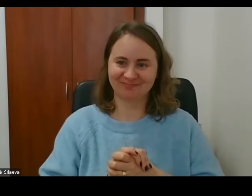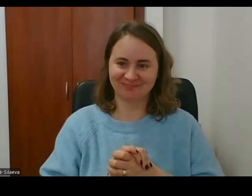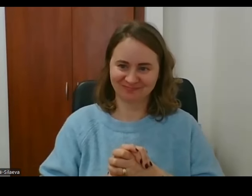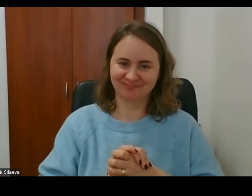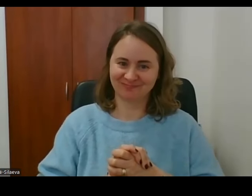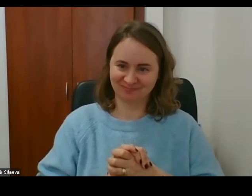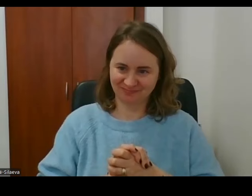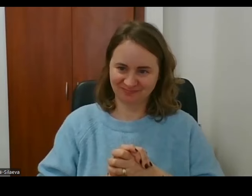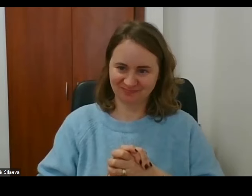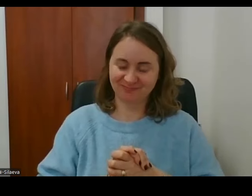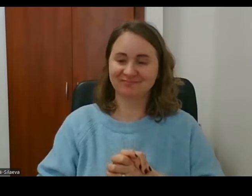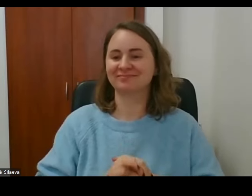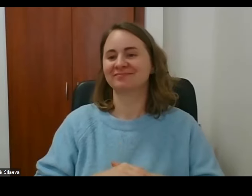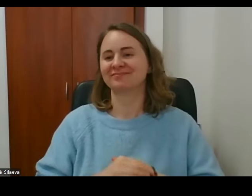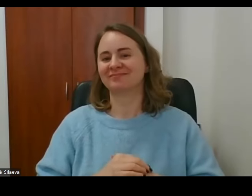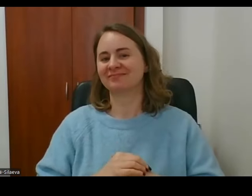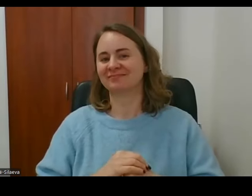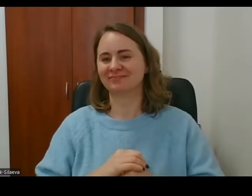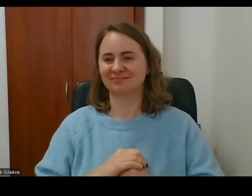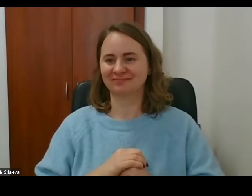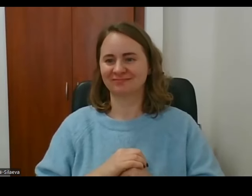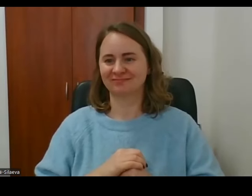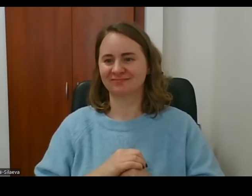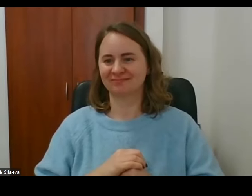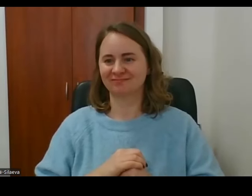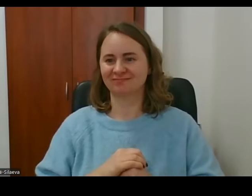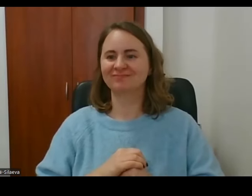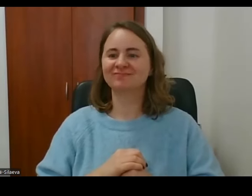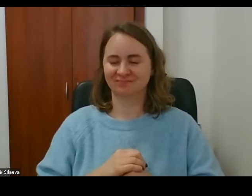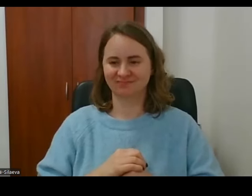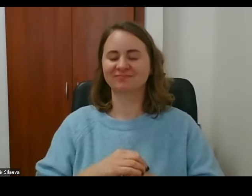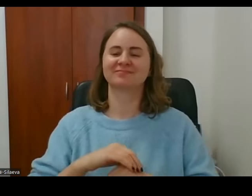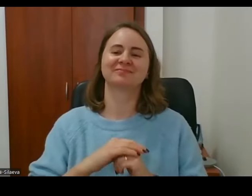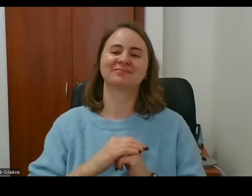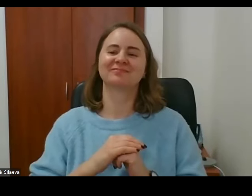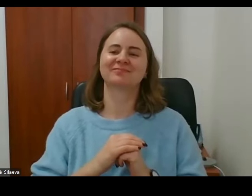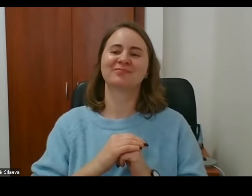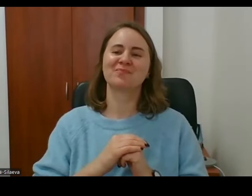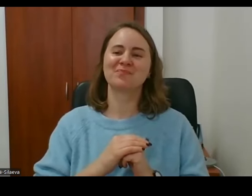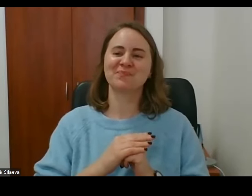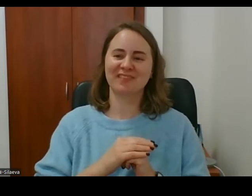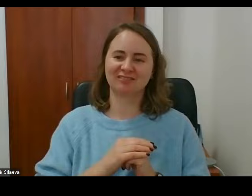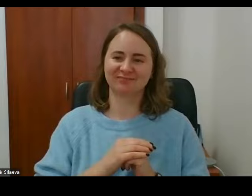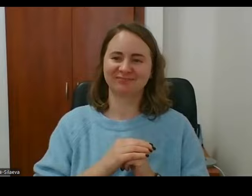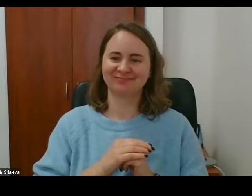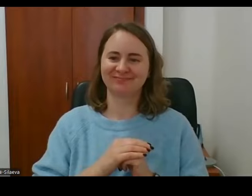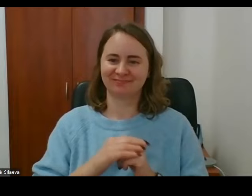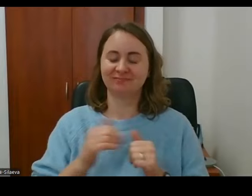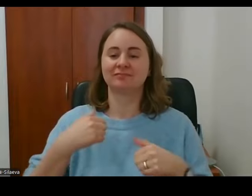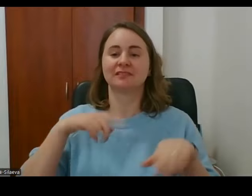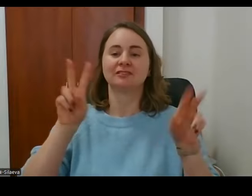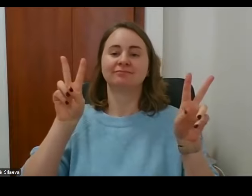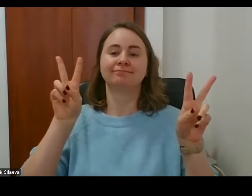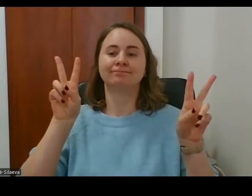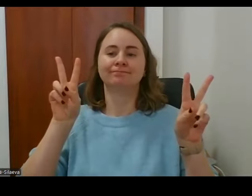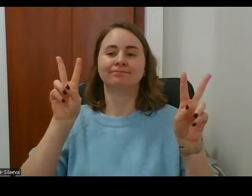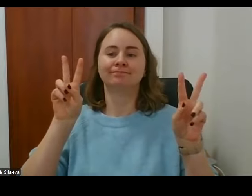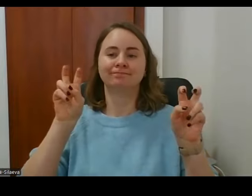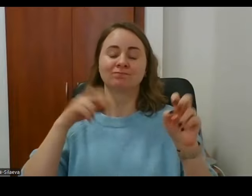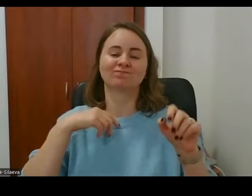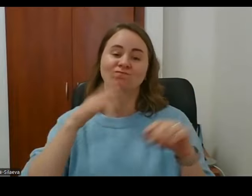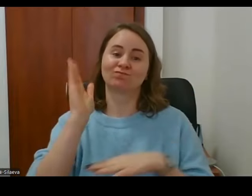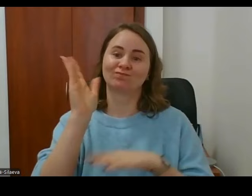hearing girl who has this condition which is called selective mutism. So she cannot speak, but she right now with me